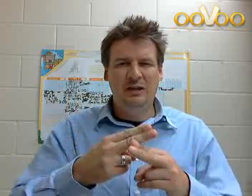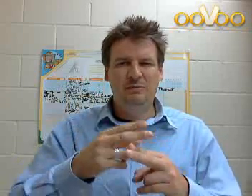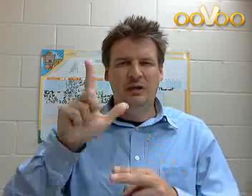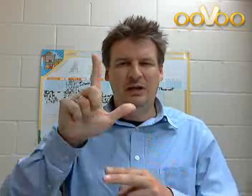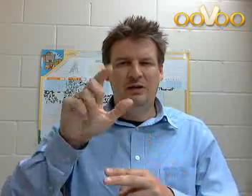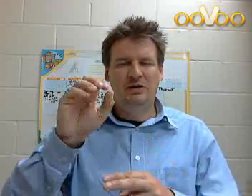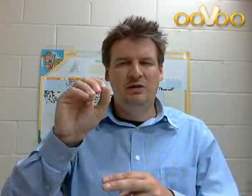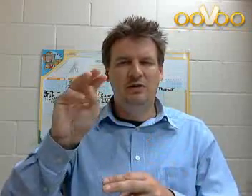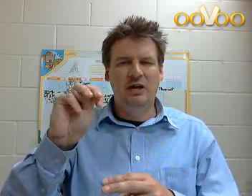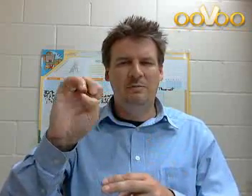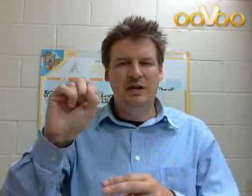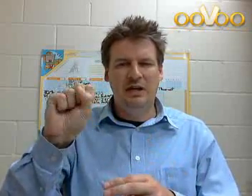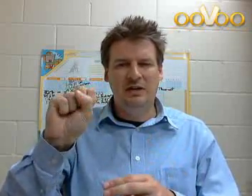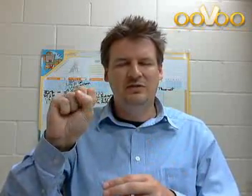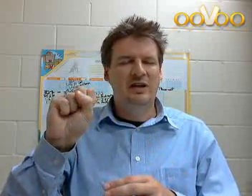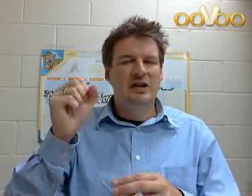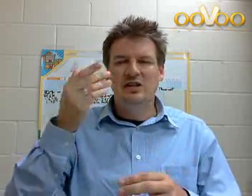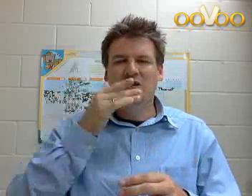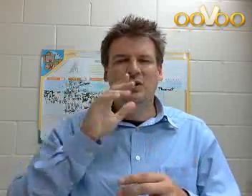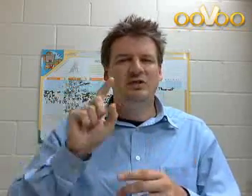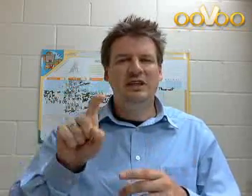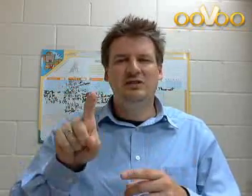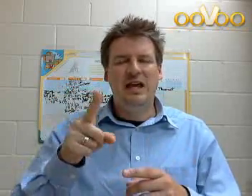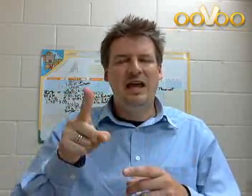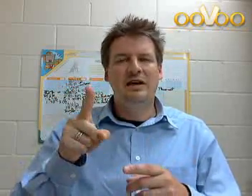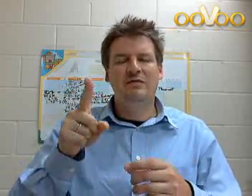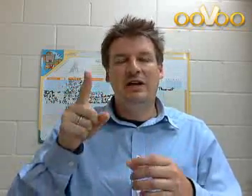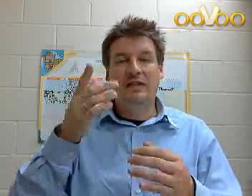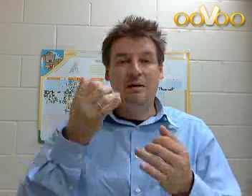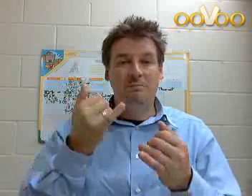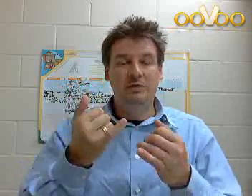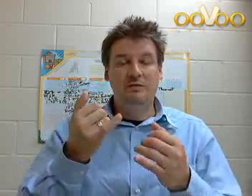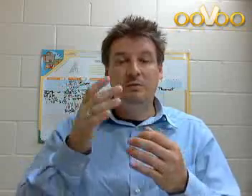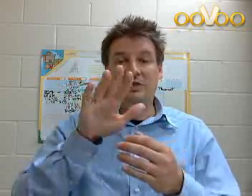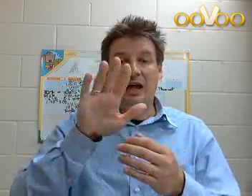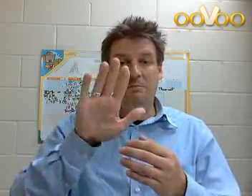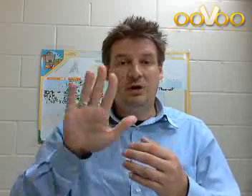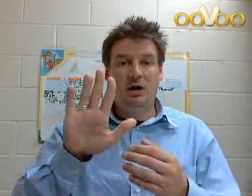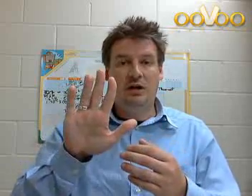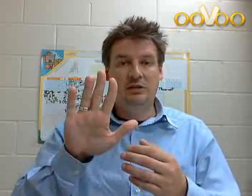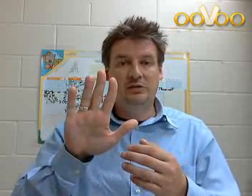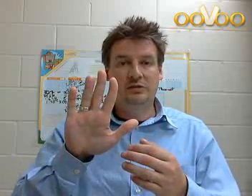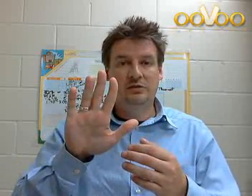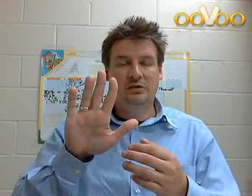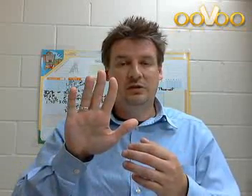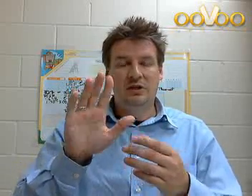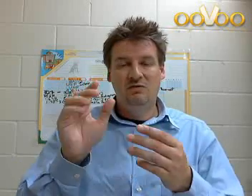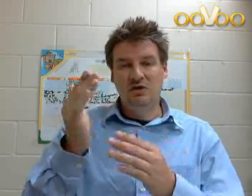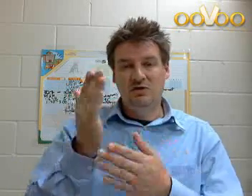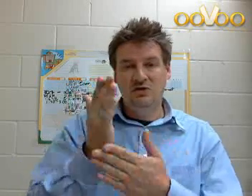name, L-O-O-M-I-S. You don't need to have like that. If you put that pause, you just